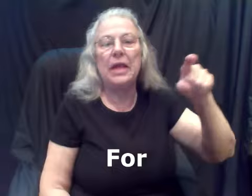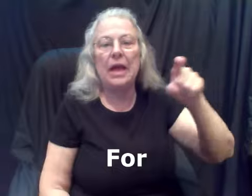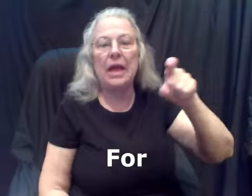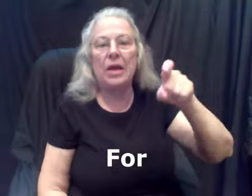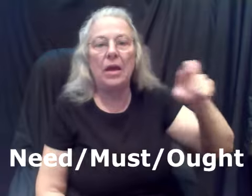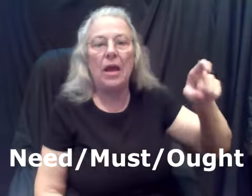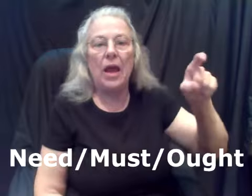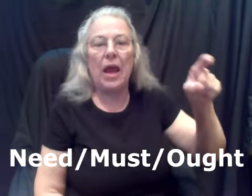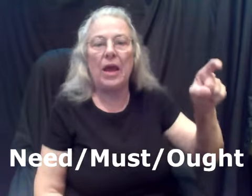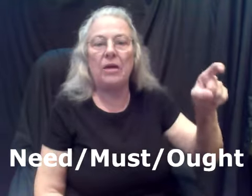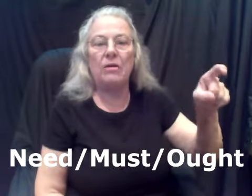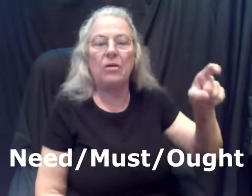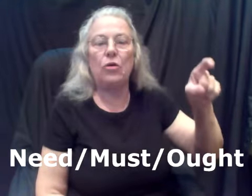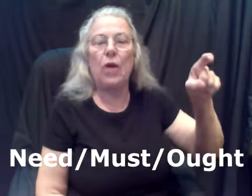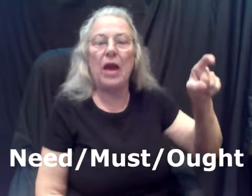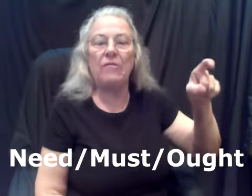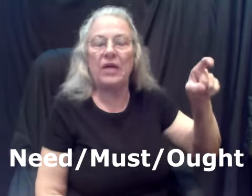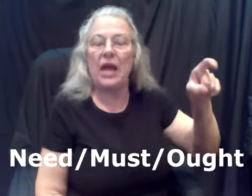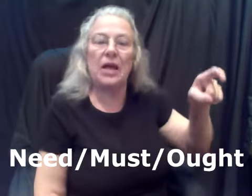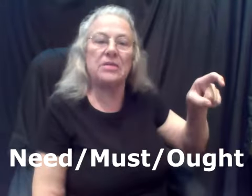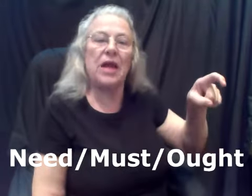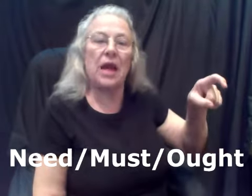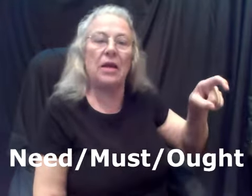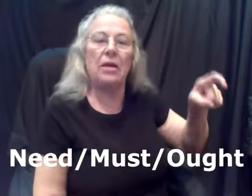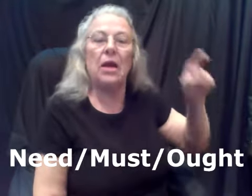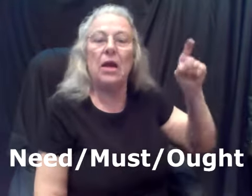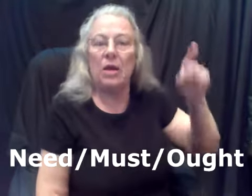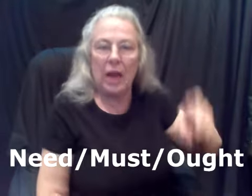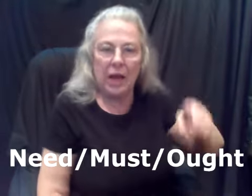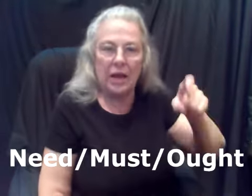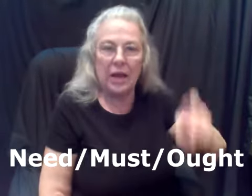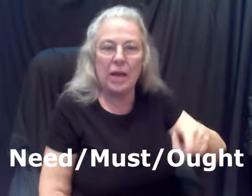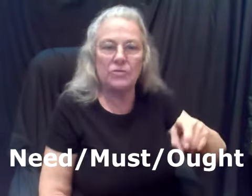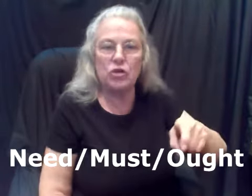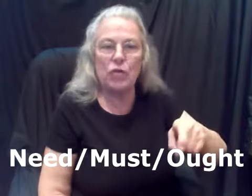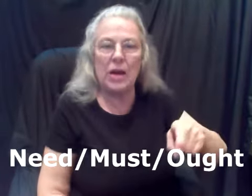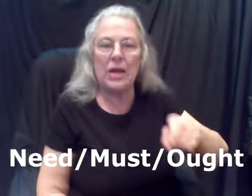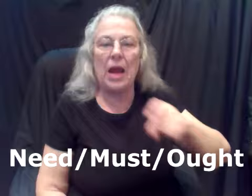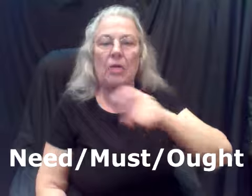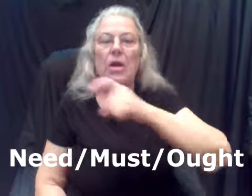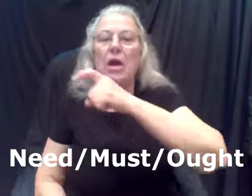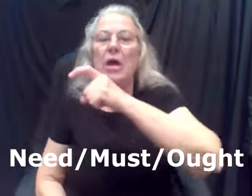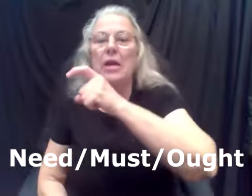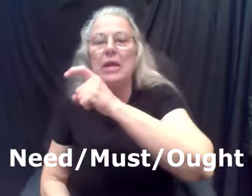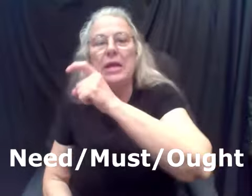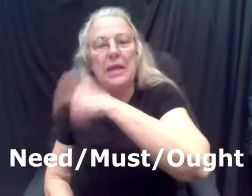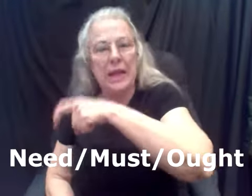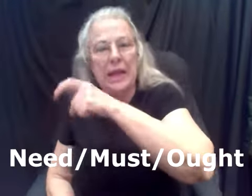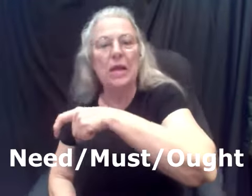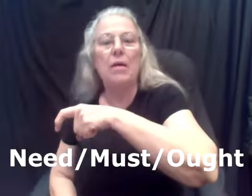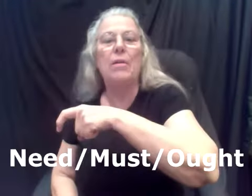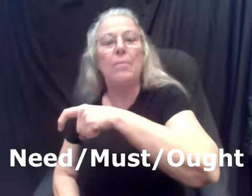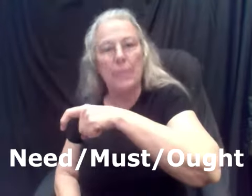Need, and you have the X hand and it comes straight down. Need,